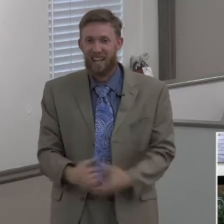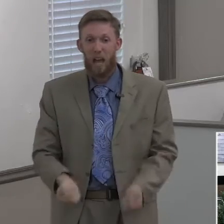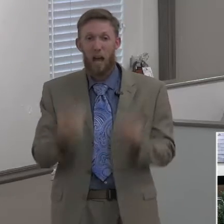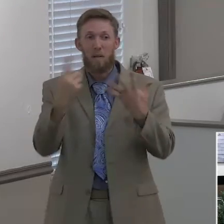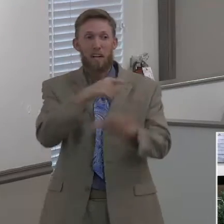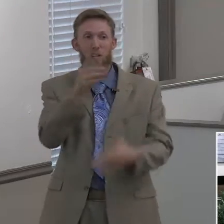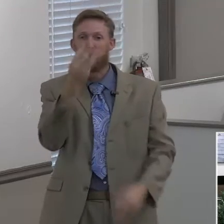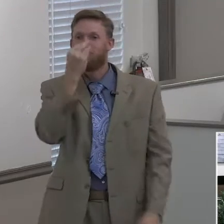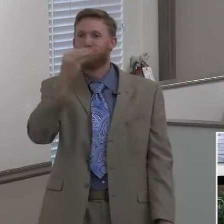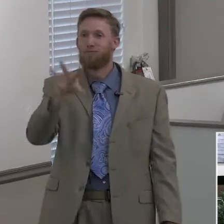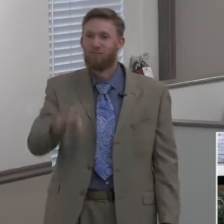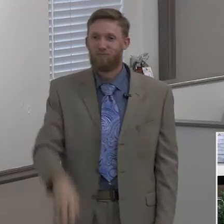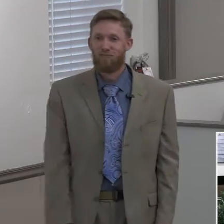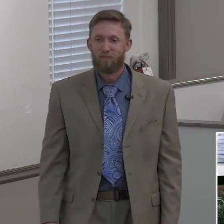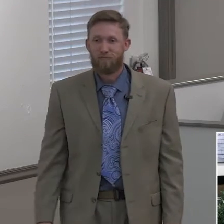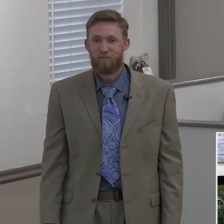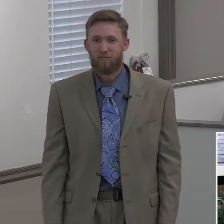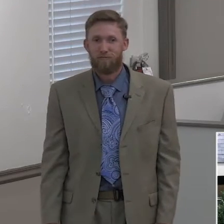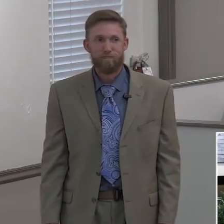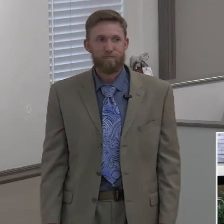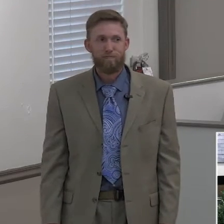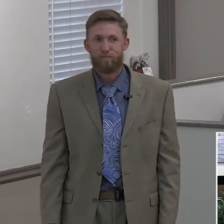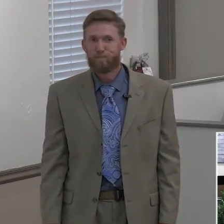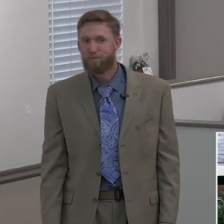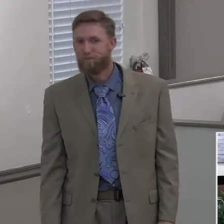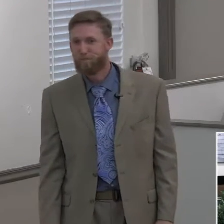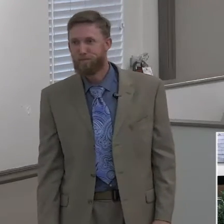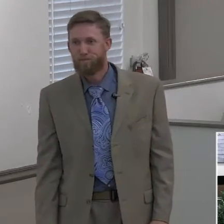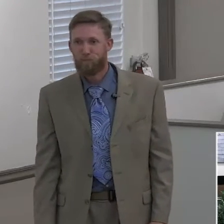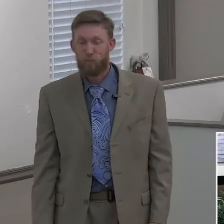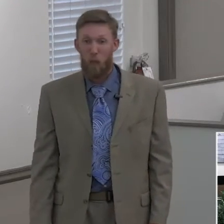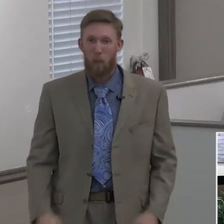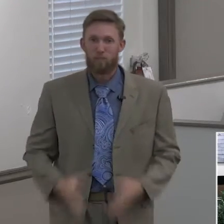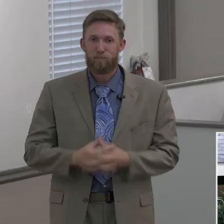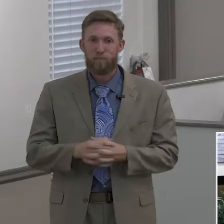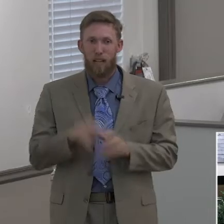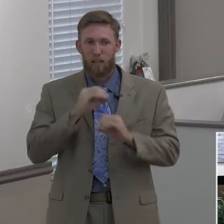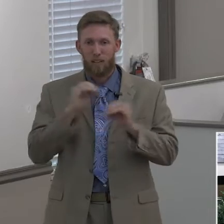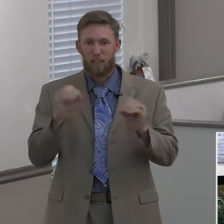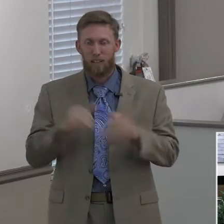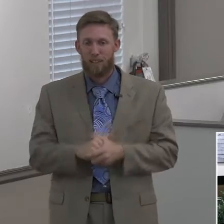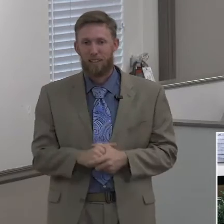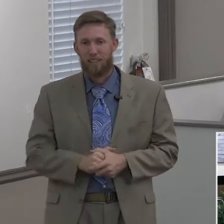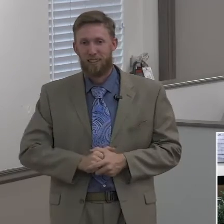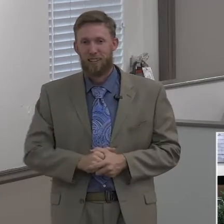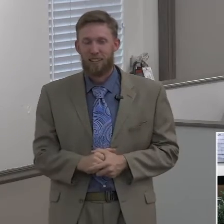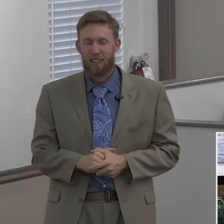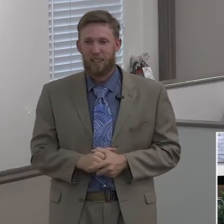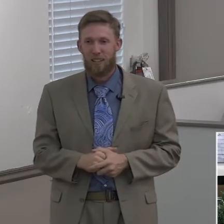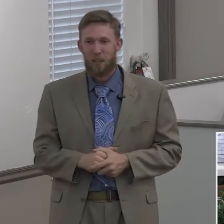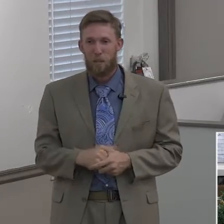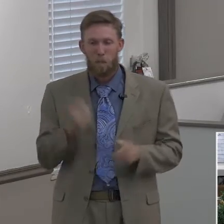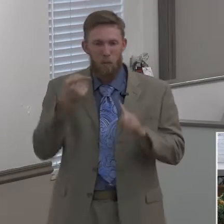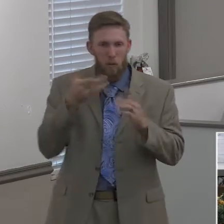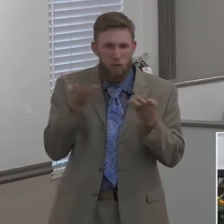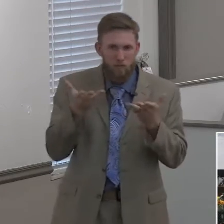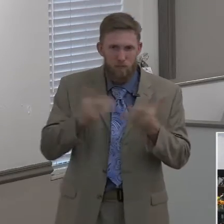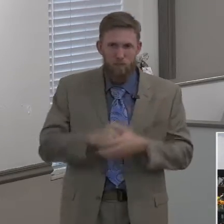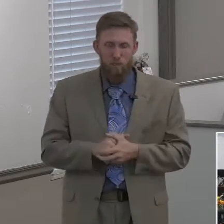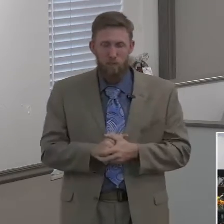How many of you don't care? Okay, all right, I got it. But the whole point here is this, ladies and